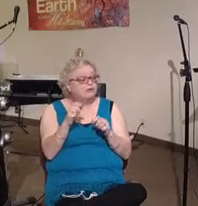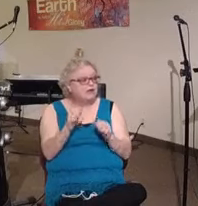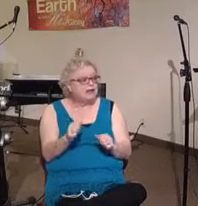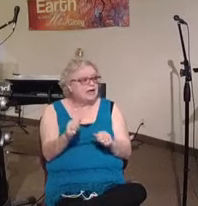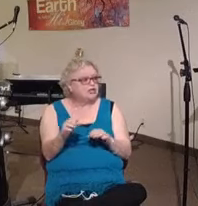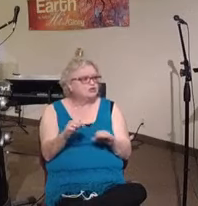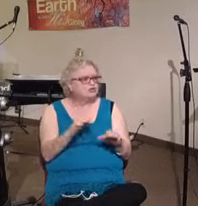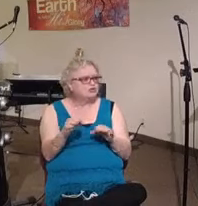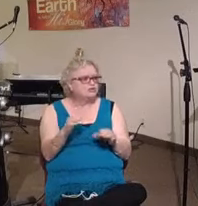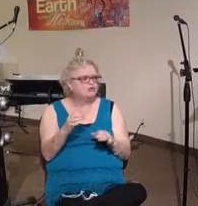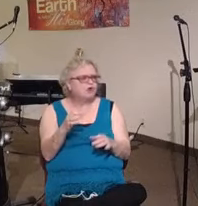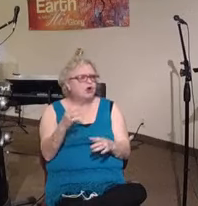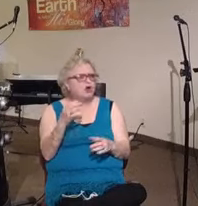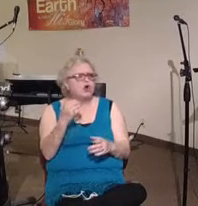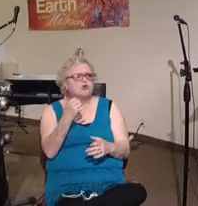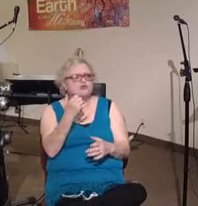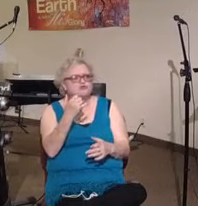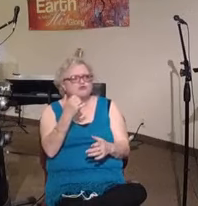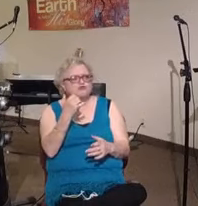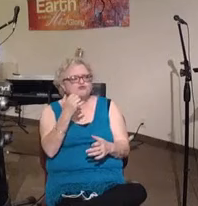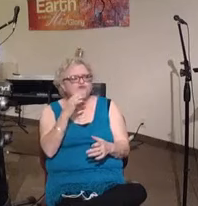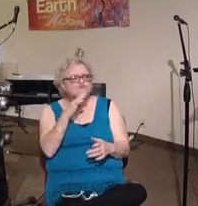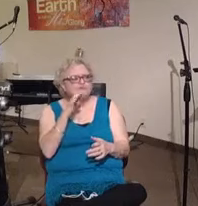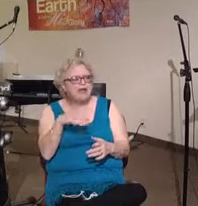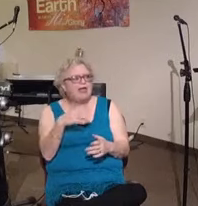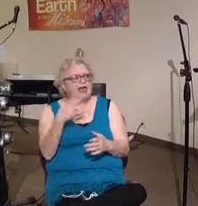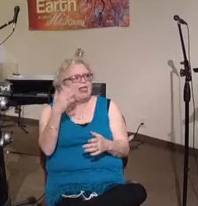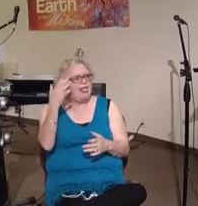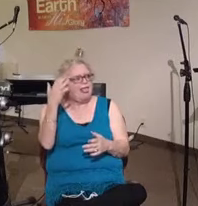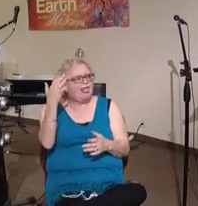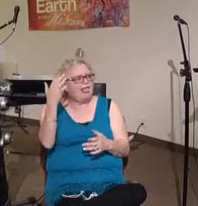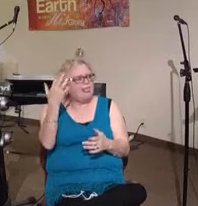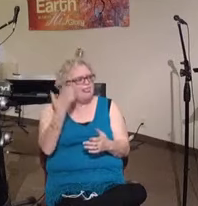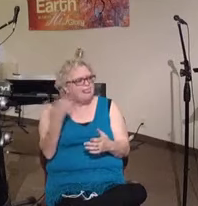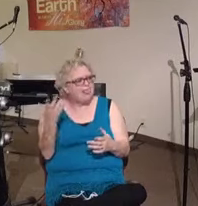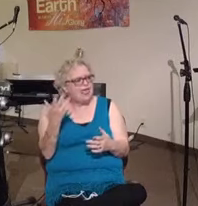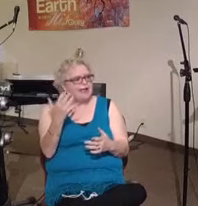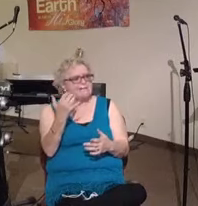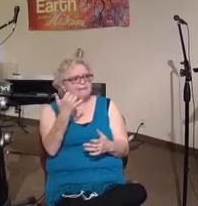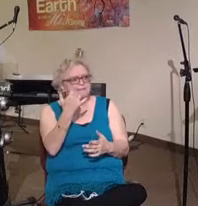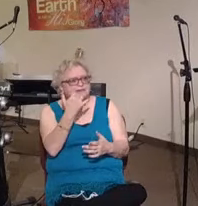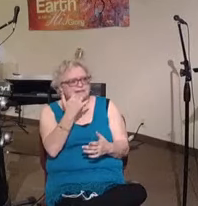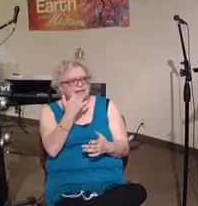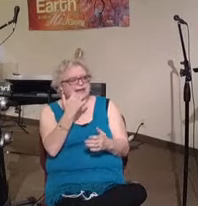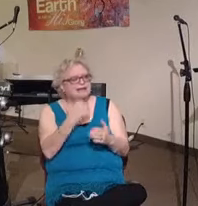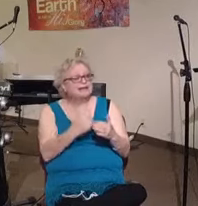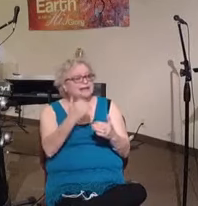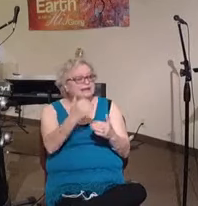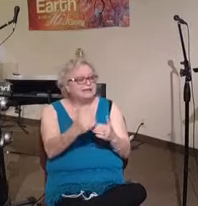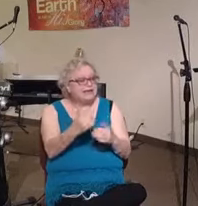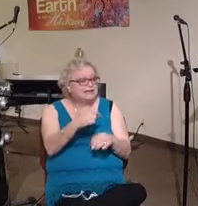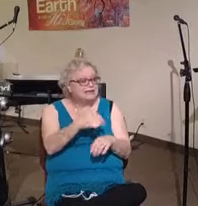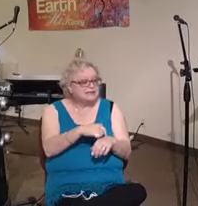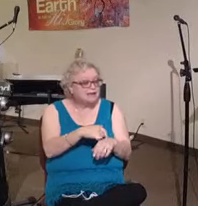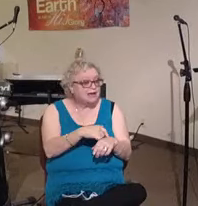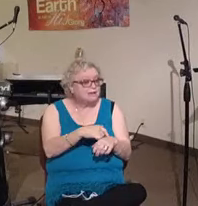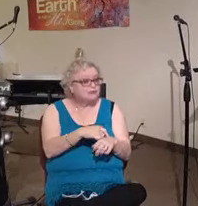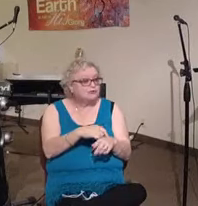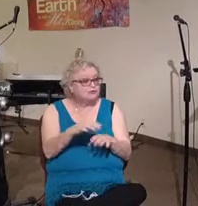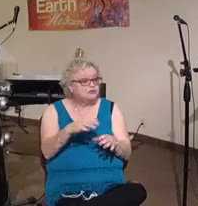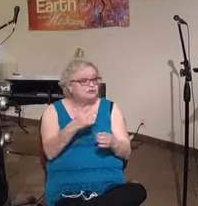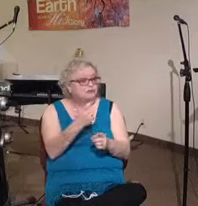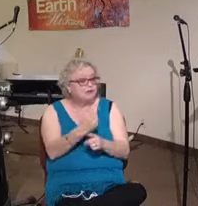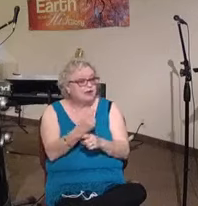do a wrong thing by mistake and the next time do the right thing. But if you believe the